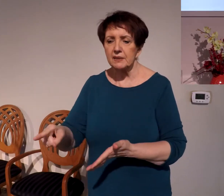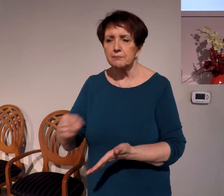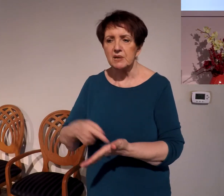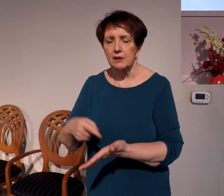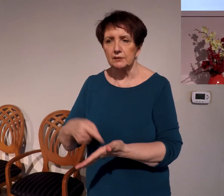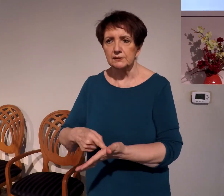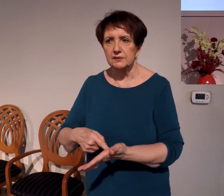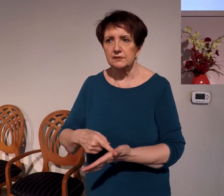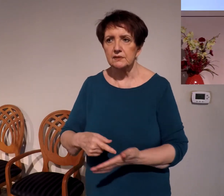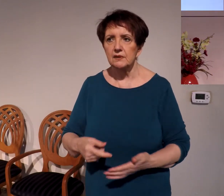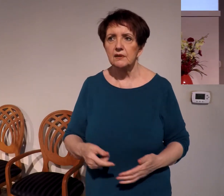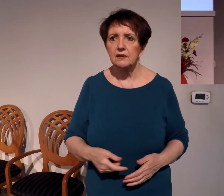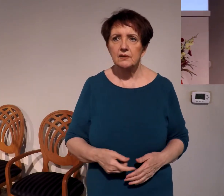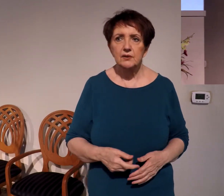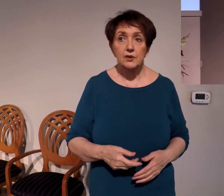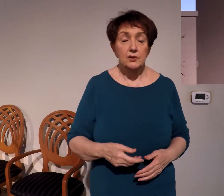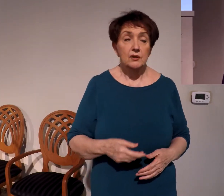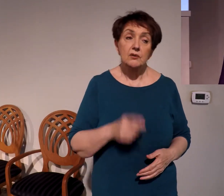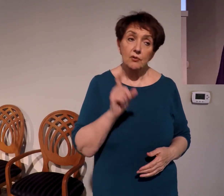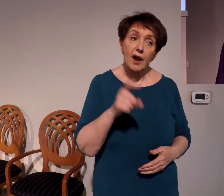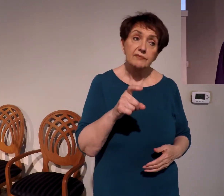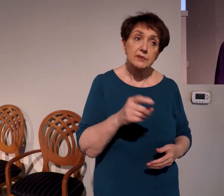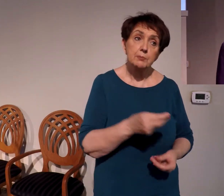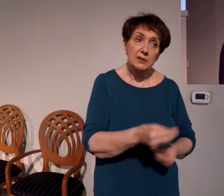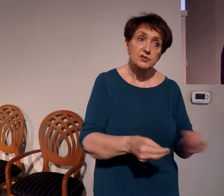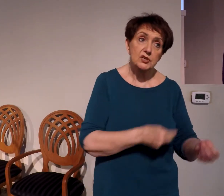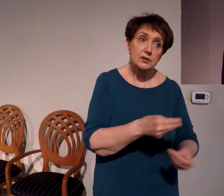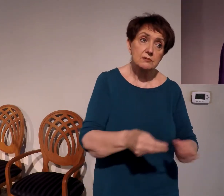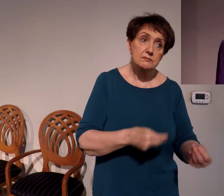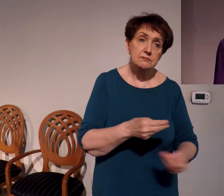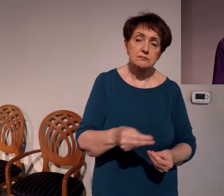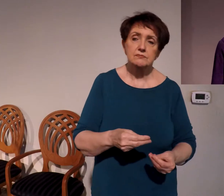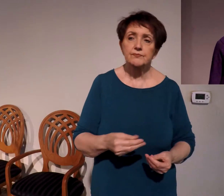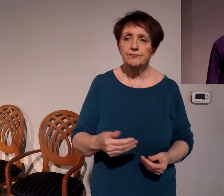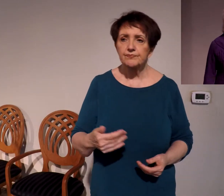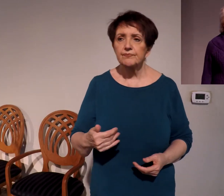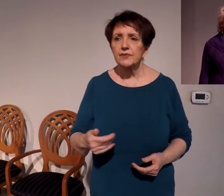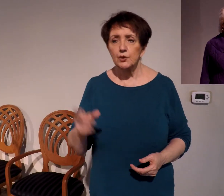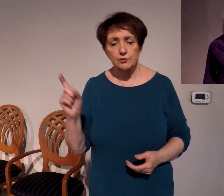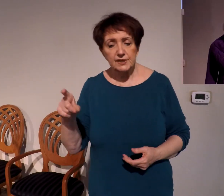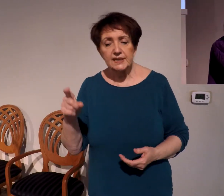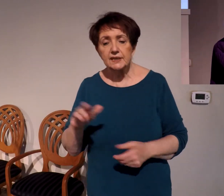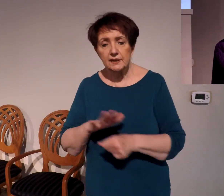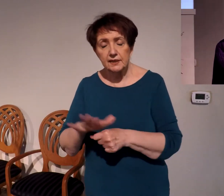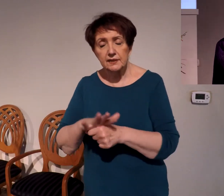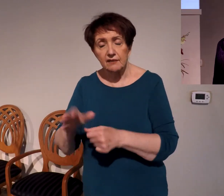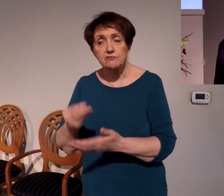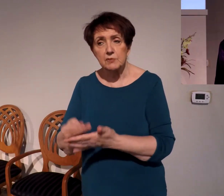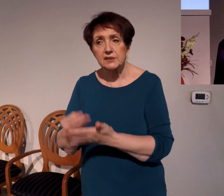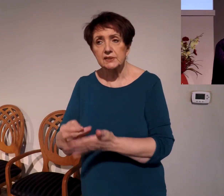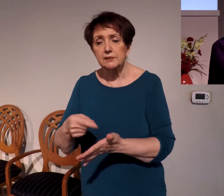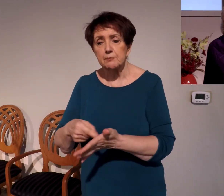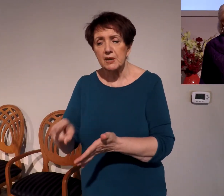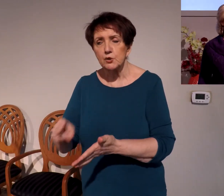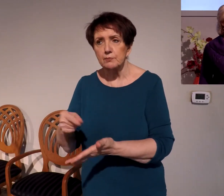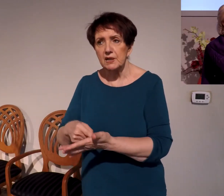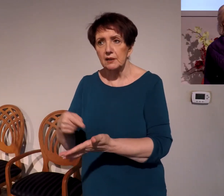of course we do have to budget. I'm not going to have enough money to pay my bills. And so we do have to budget. And so we